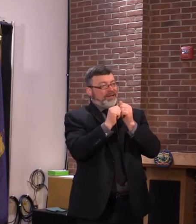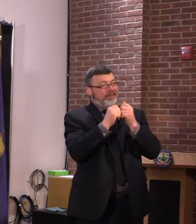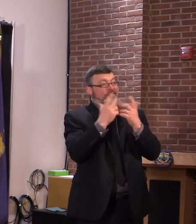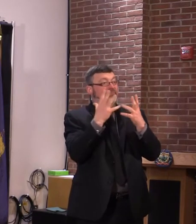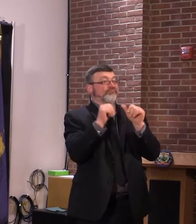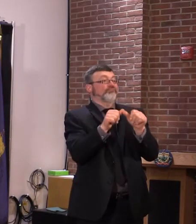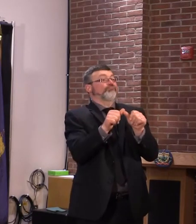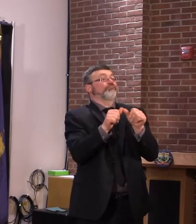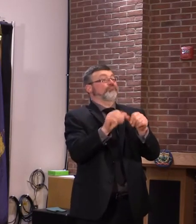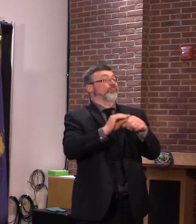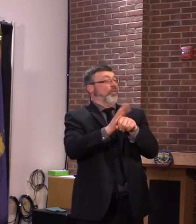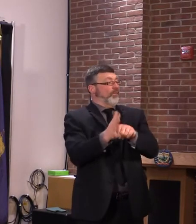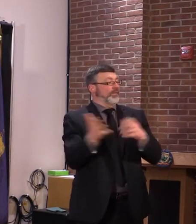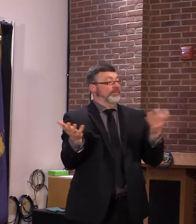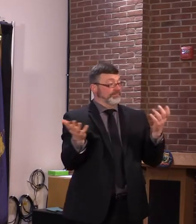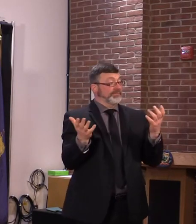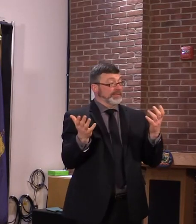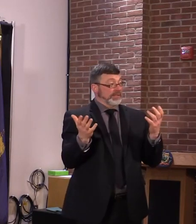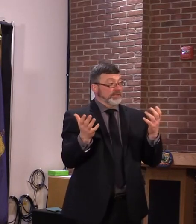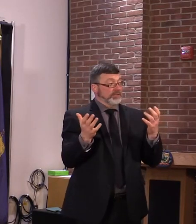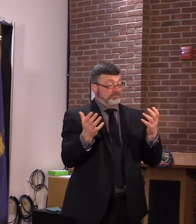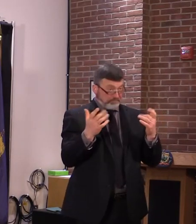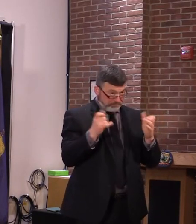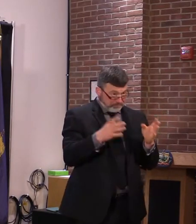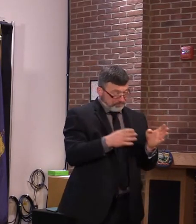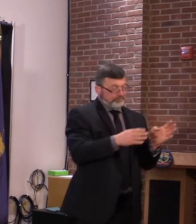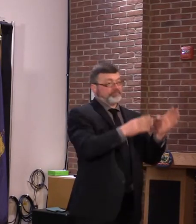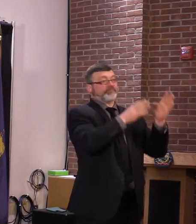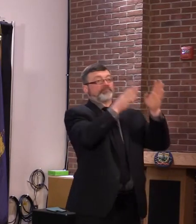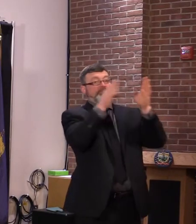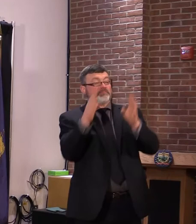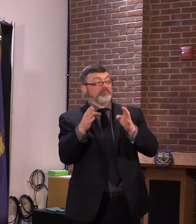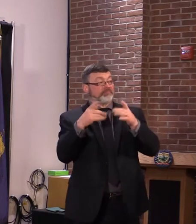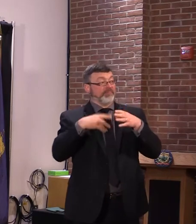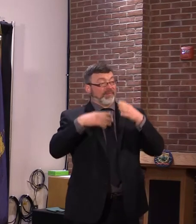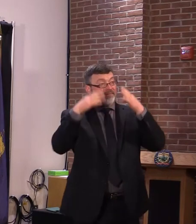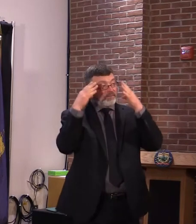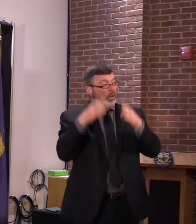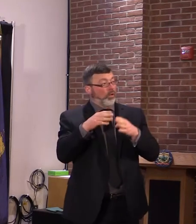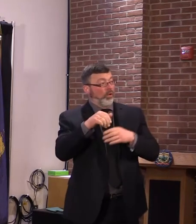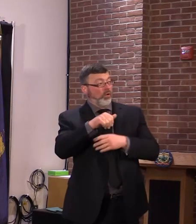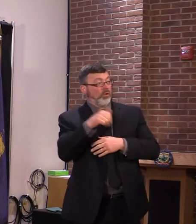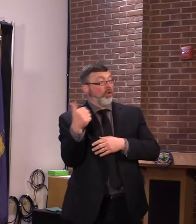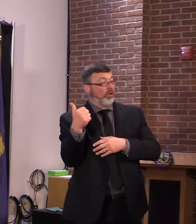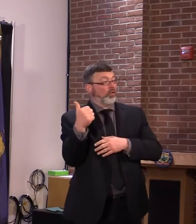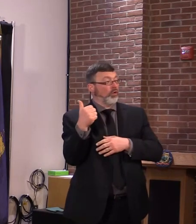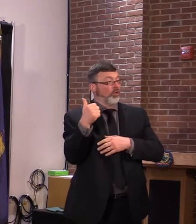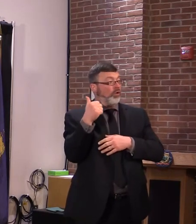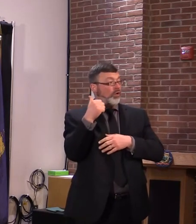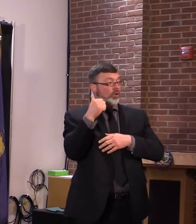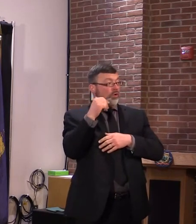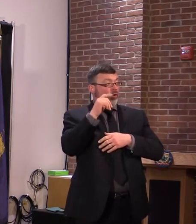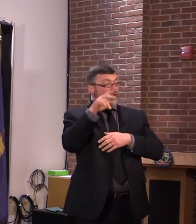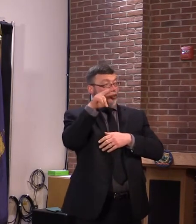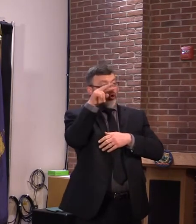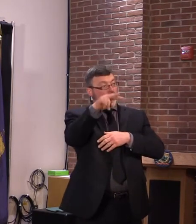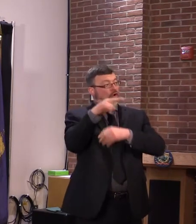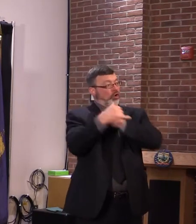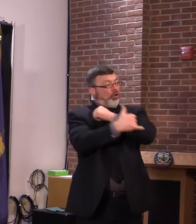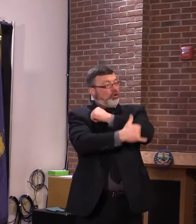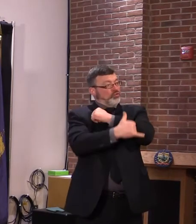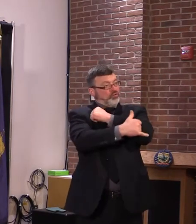Commissioner Picek showed around the country was essentially purple with some gradations of red and